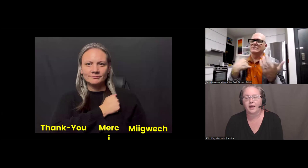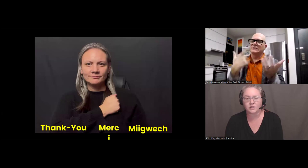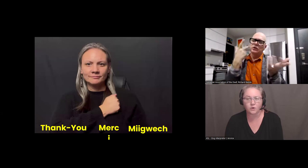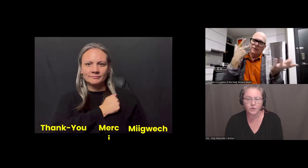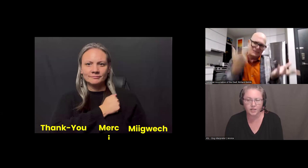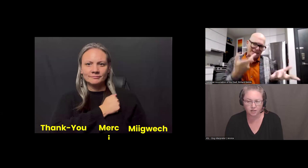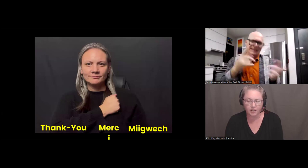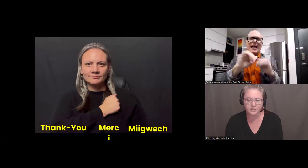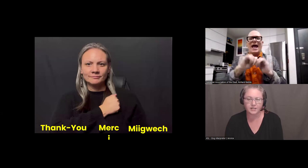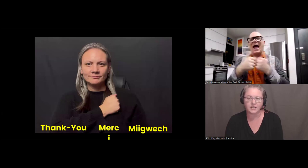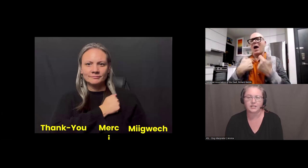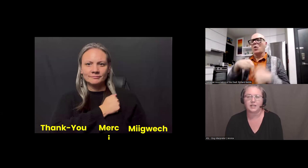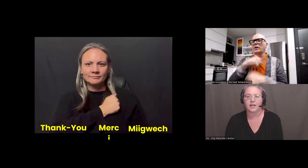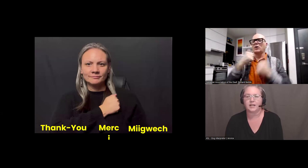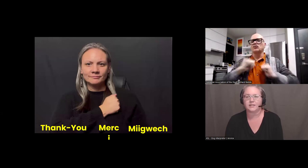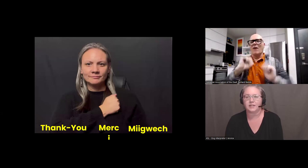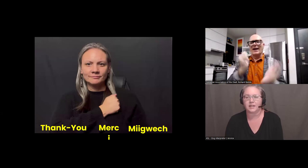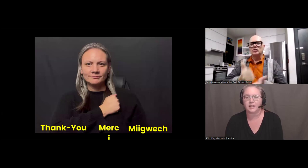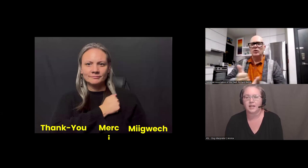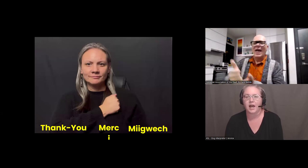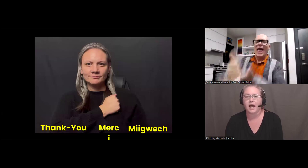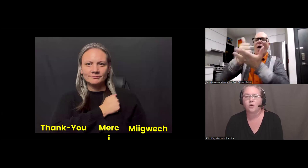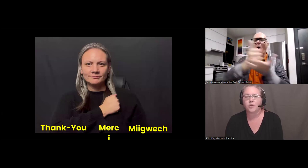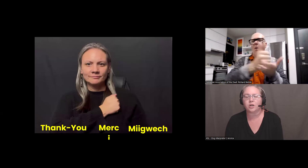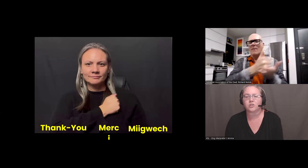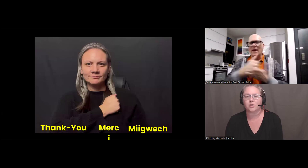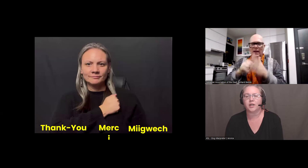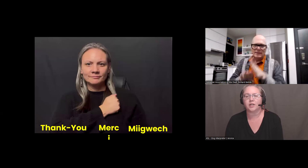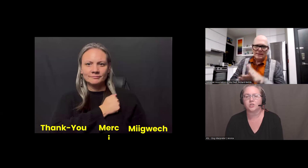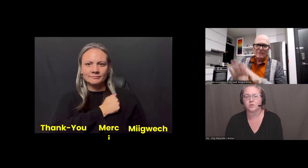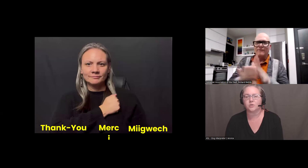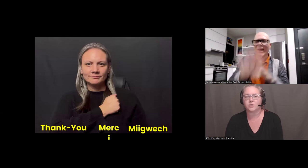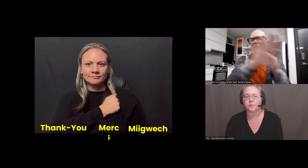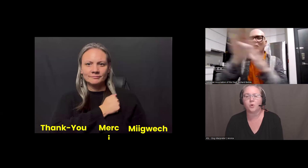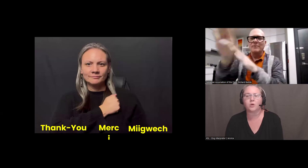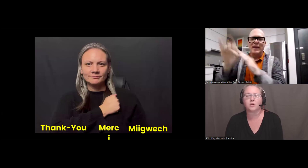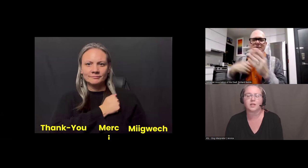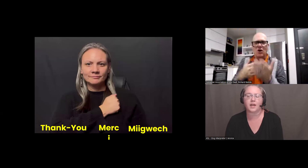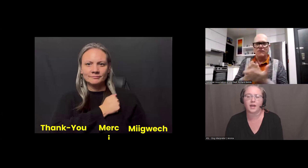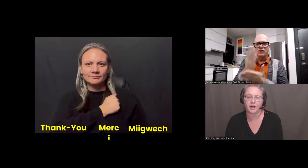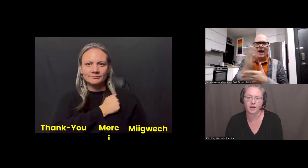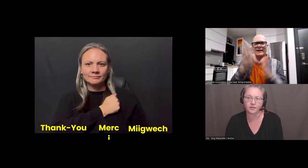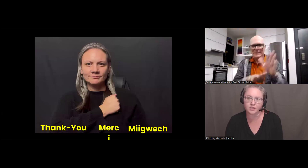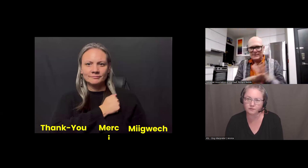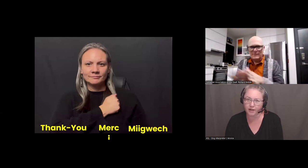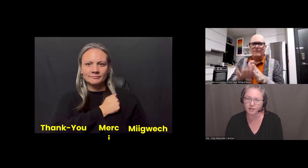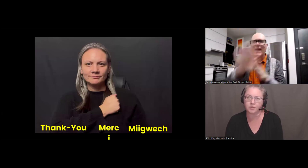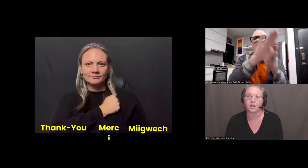And so here at CAD-ASC, how we are trying to support the development